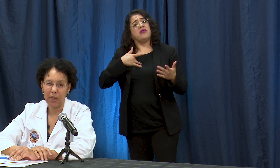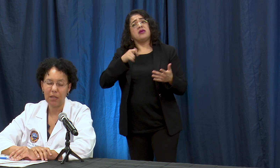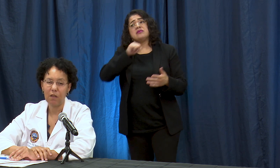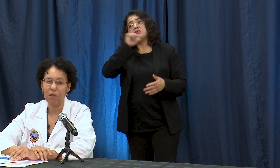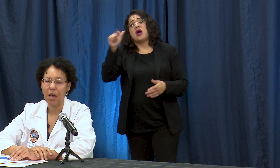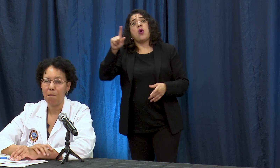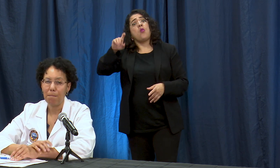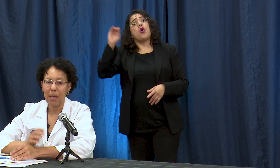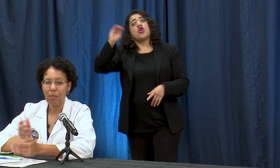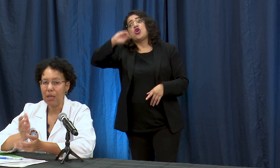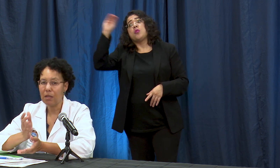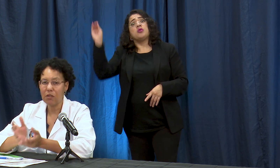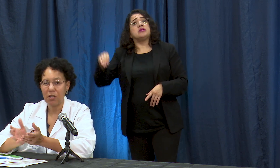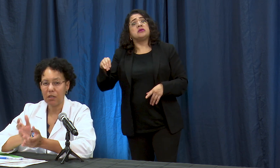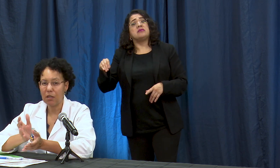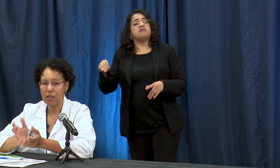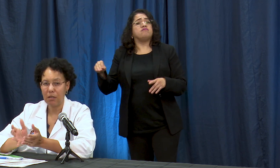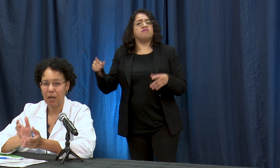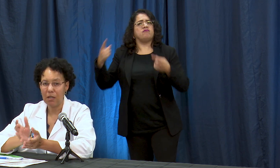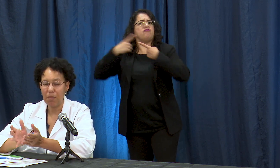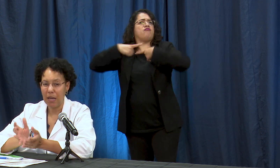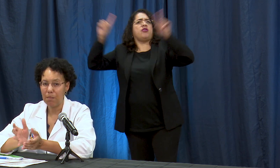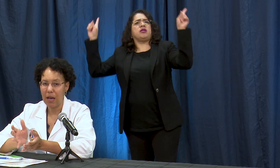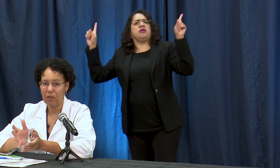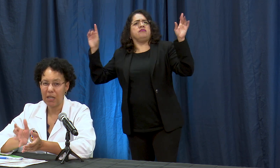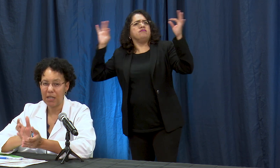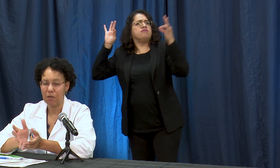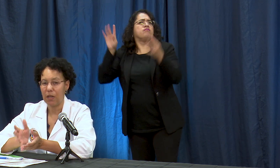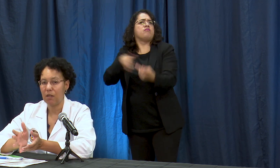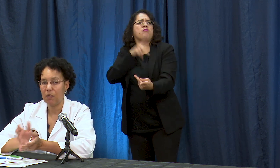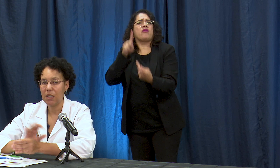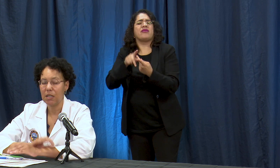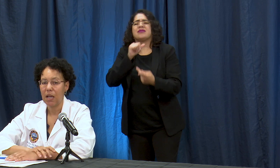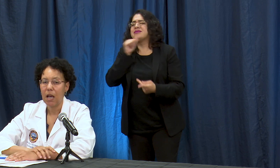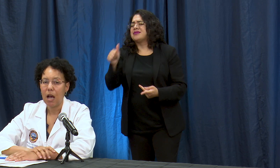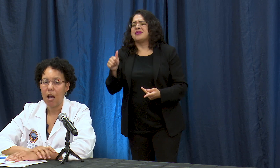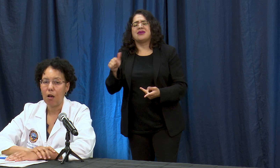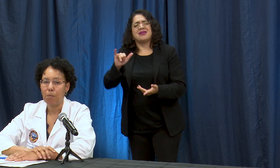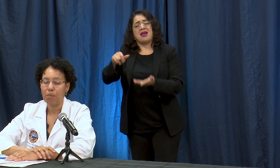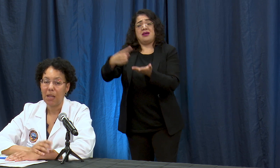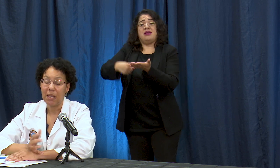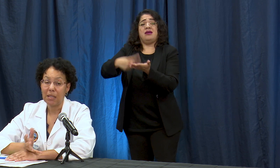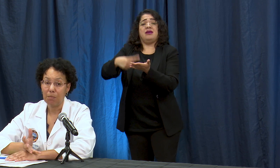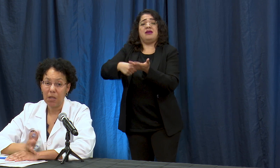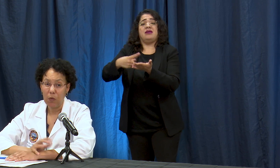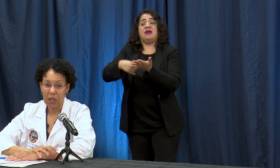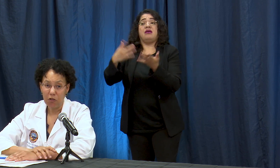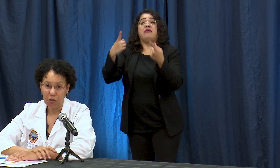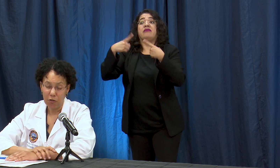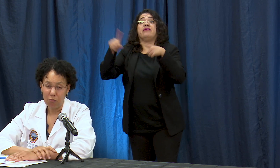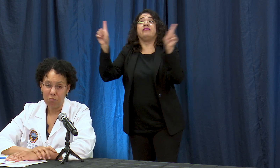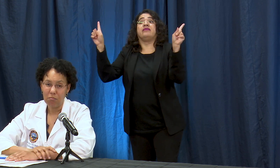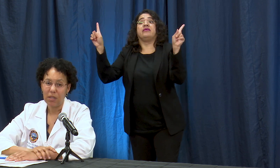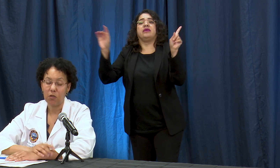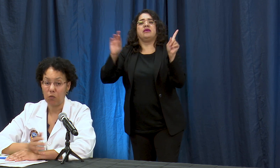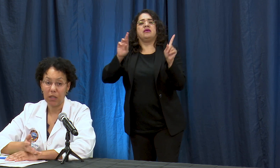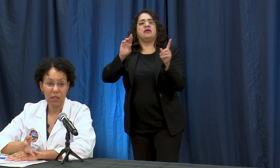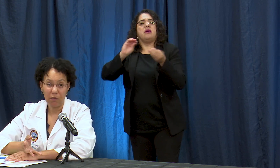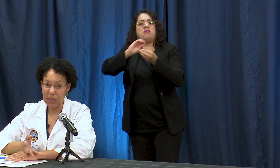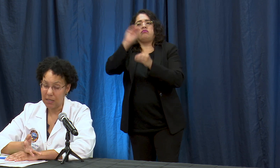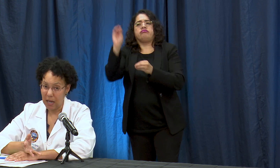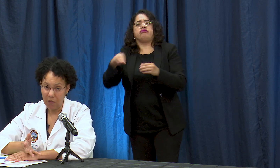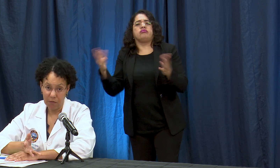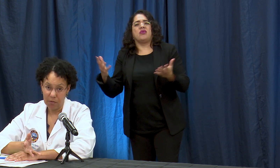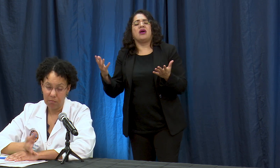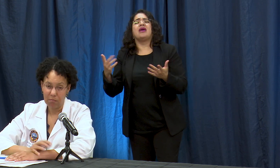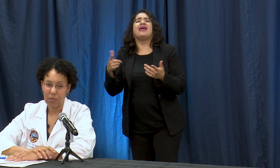100% effective, maybe there's still a debate about its effectiveness. It's something we can do. It's